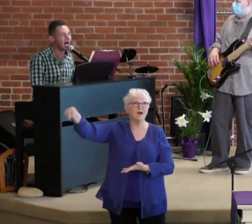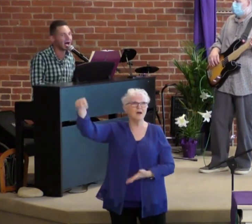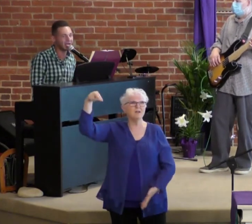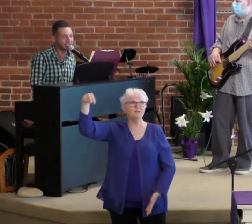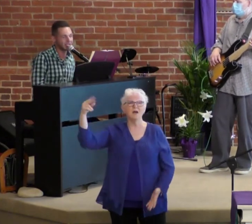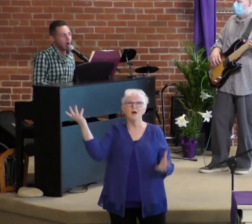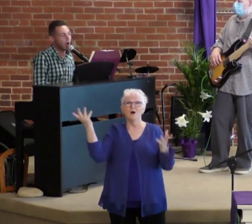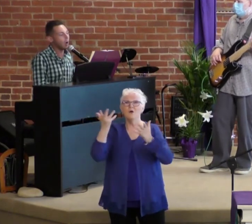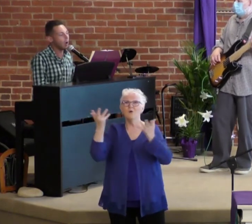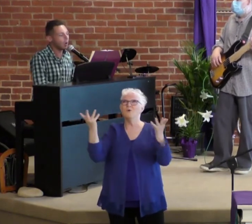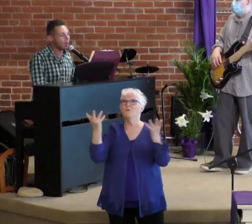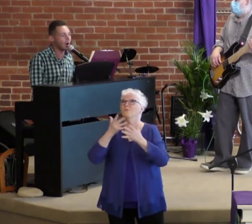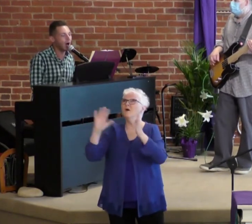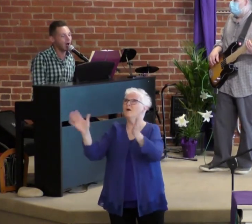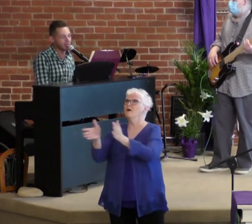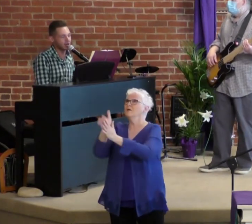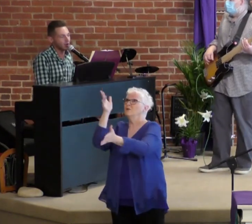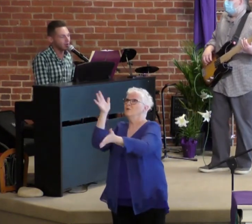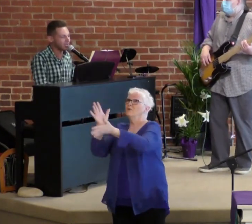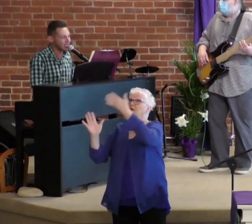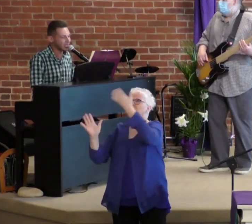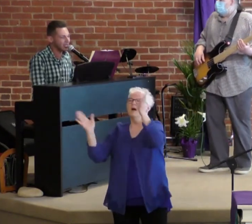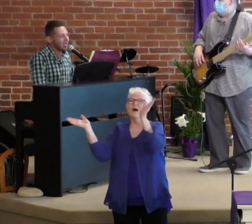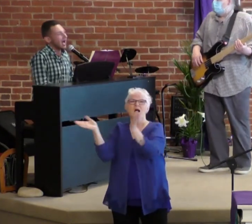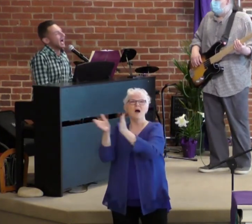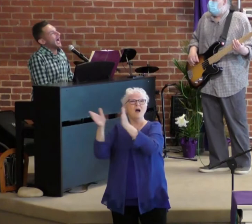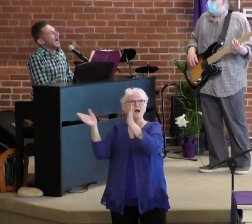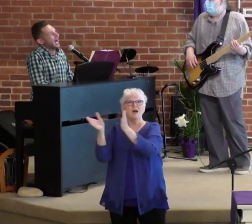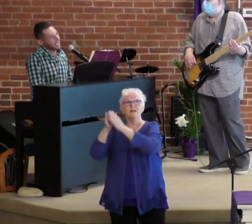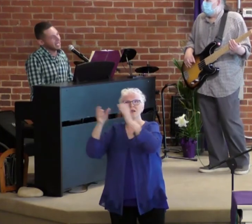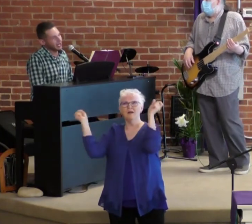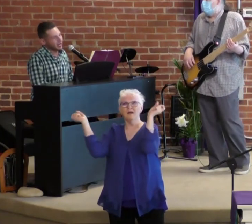shall rise. Oh, what glory,